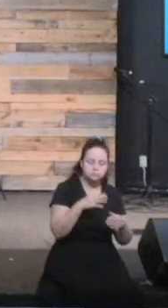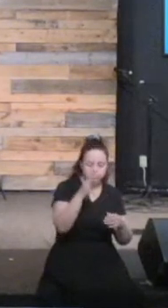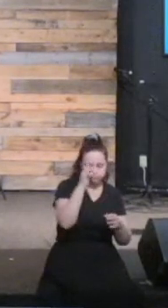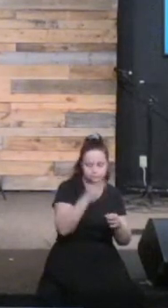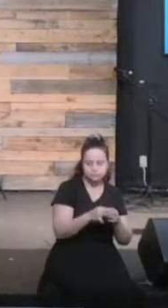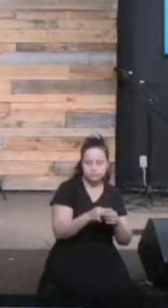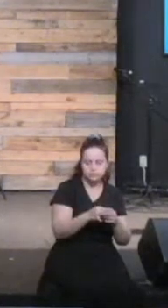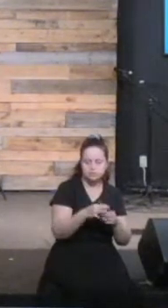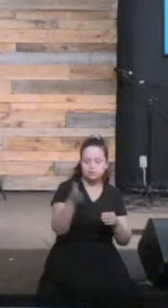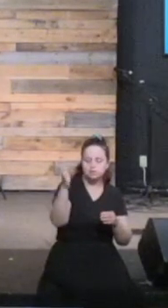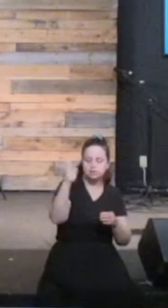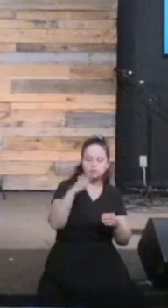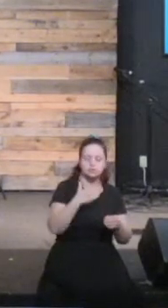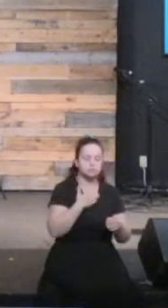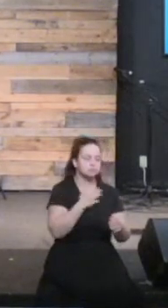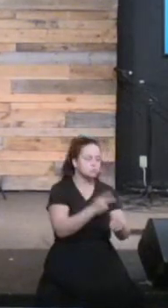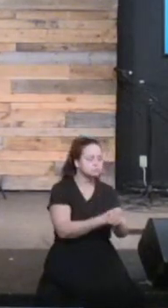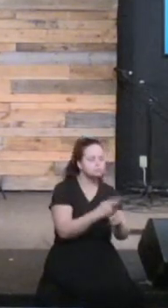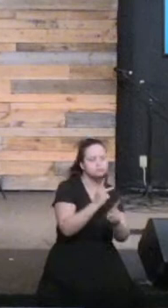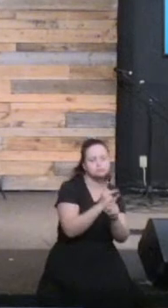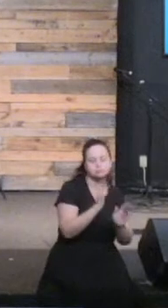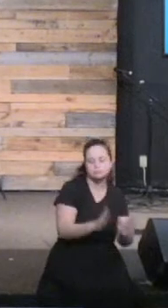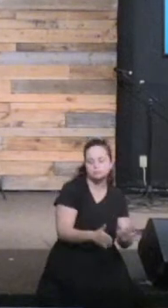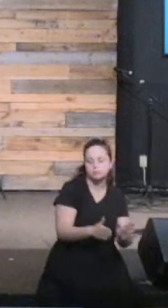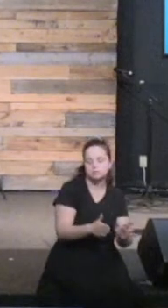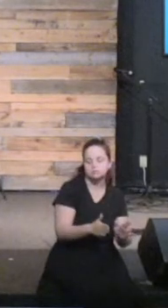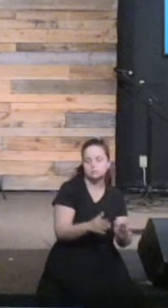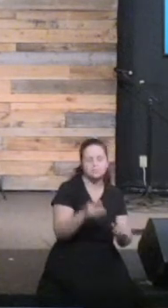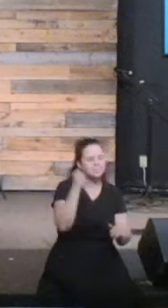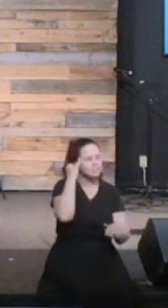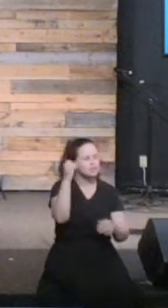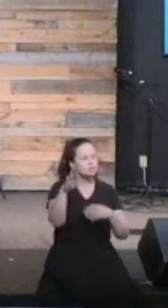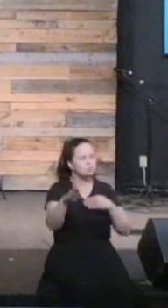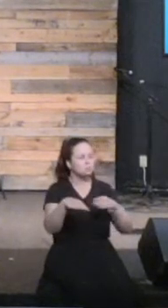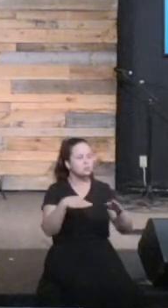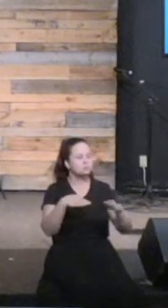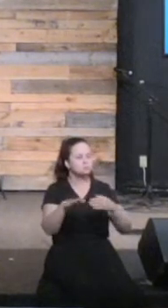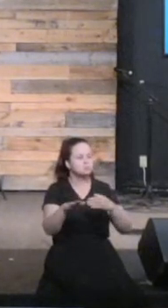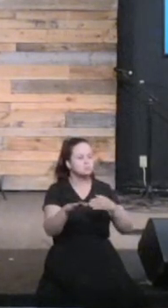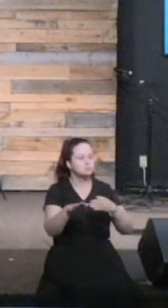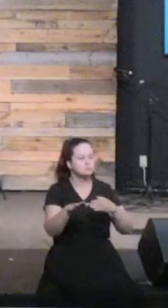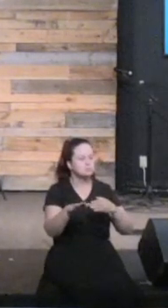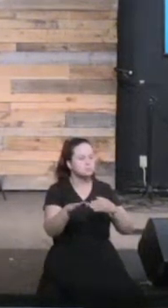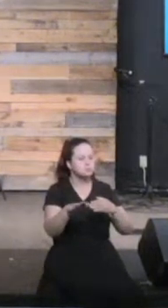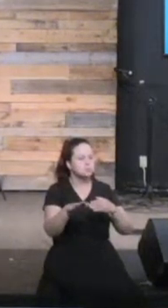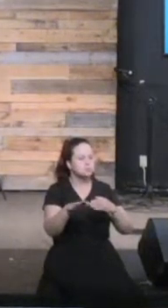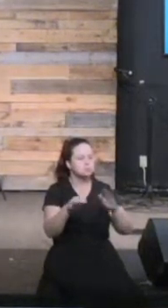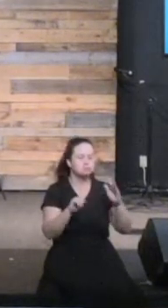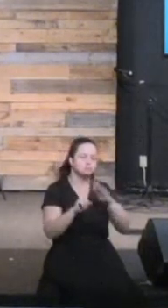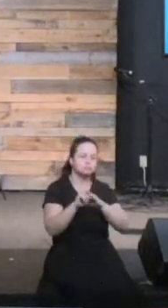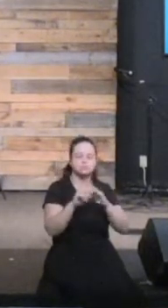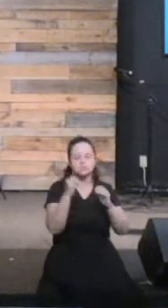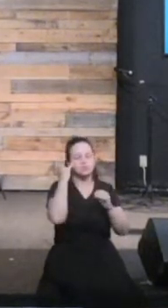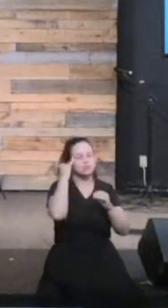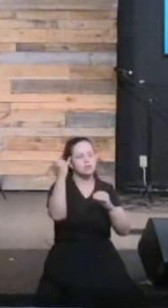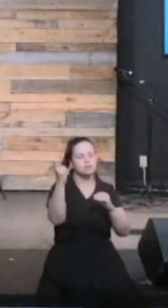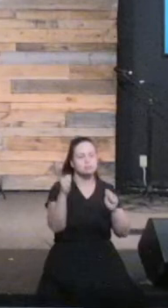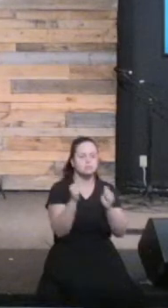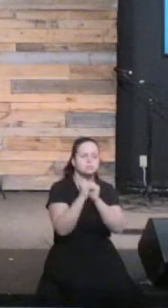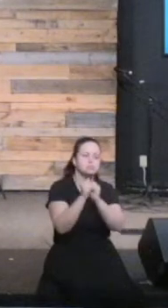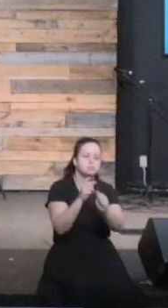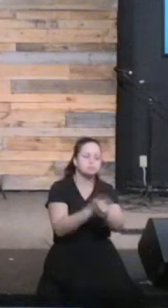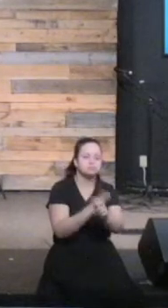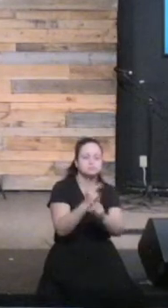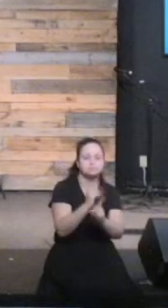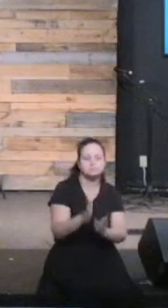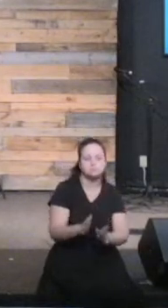this idea of walking also brings up this idea of being with a shepherd it's funny because after